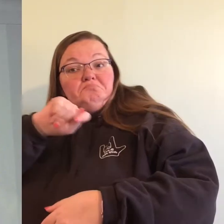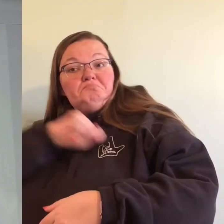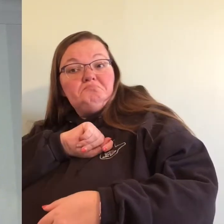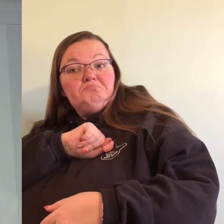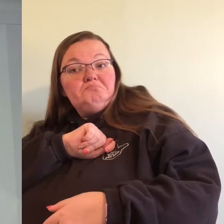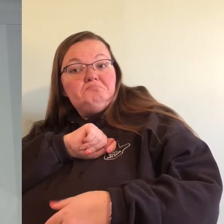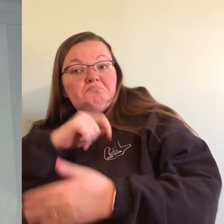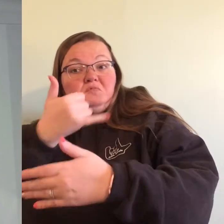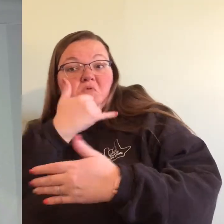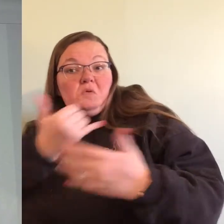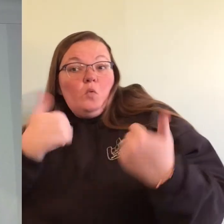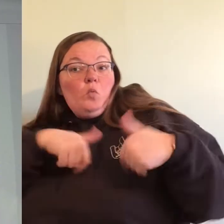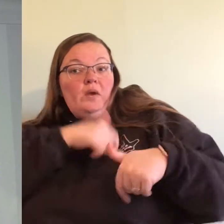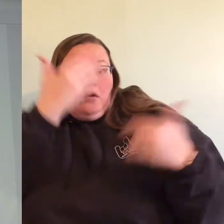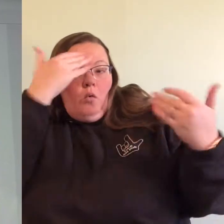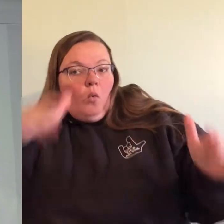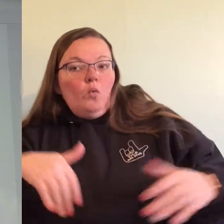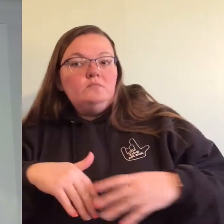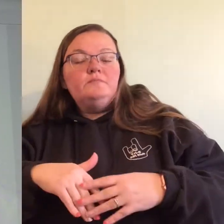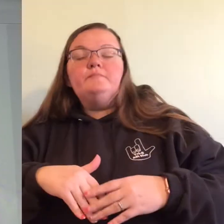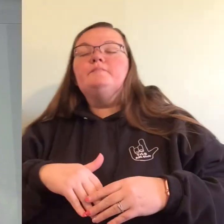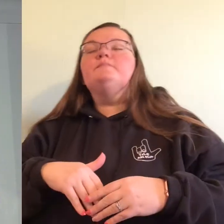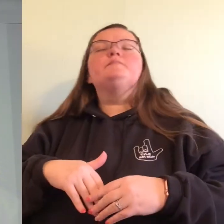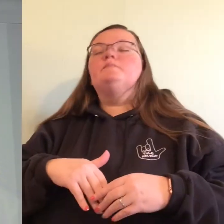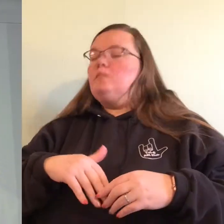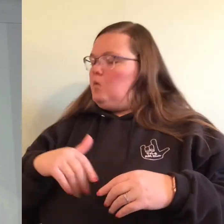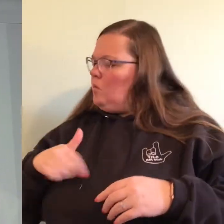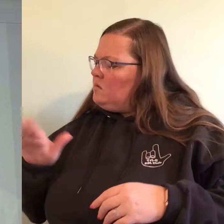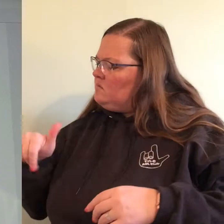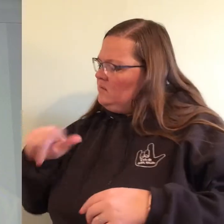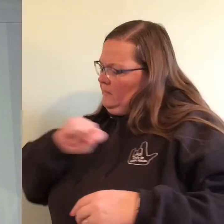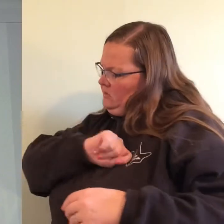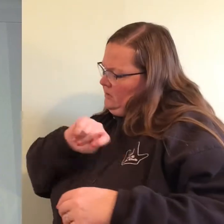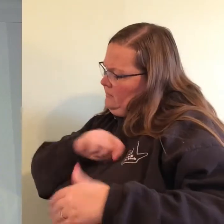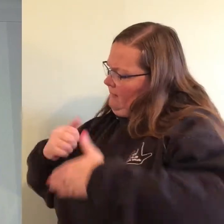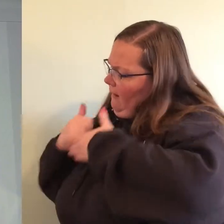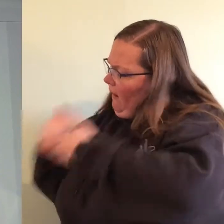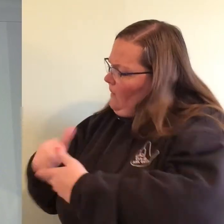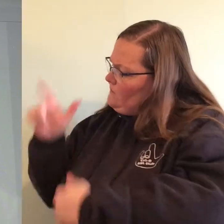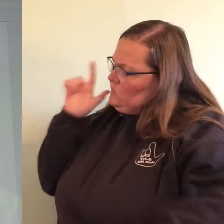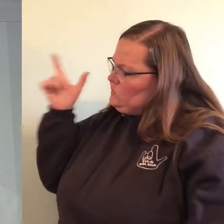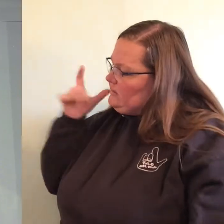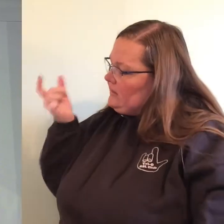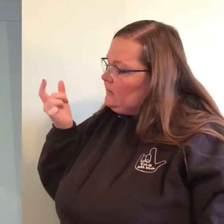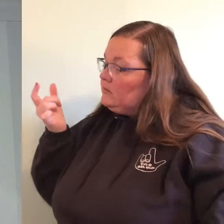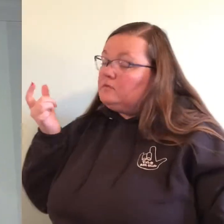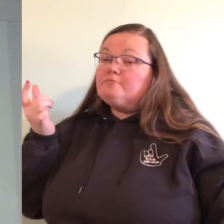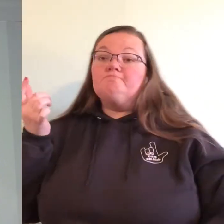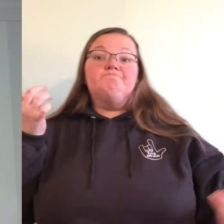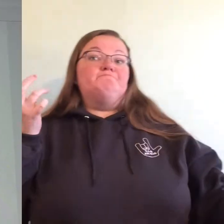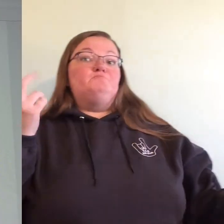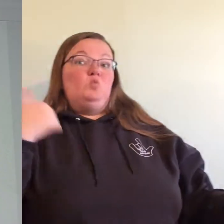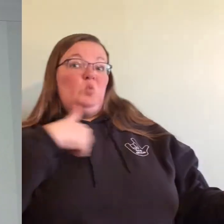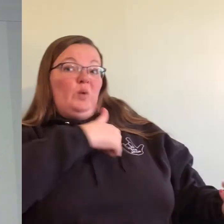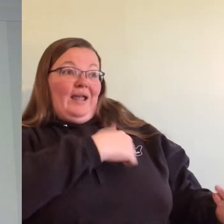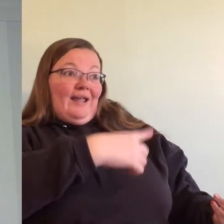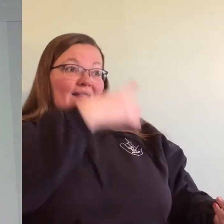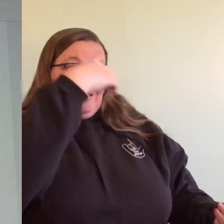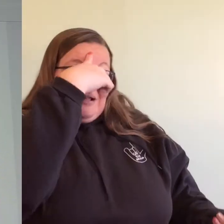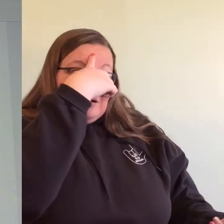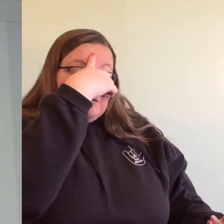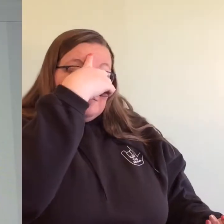The fawn saved Lucy. He said he did, but how do we know? And there's another thing, too.